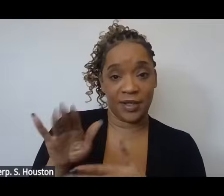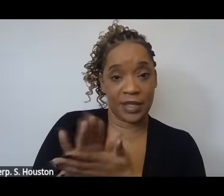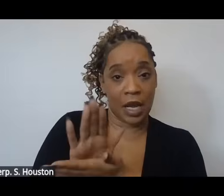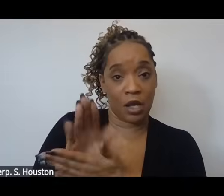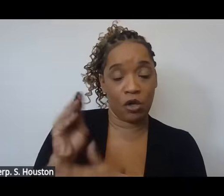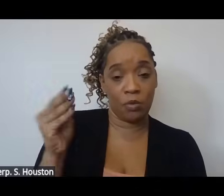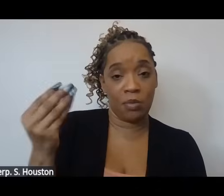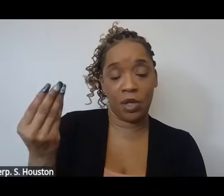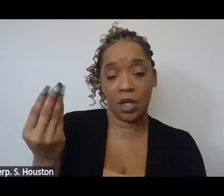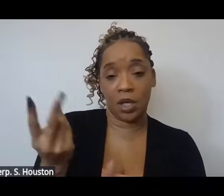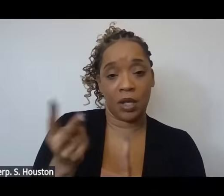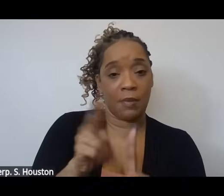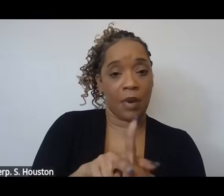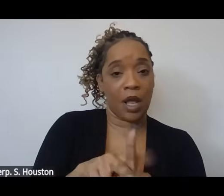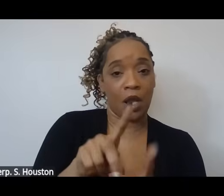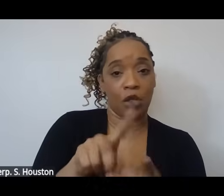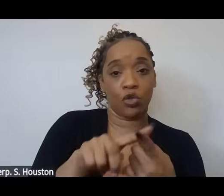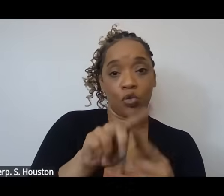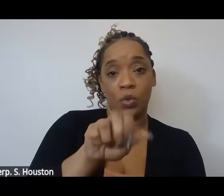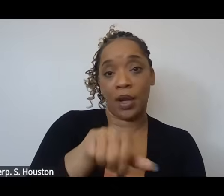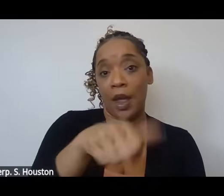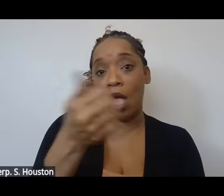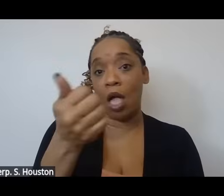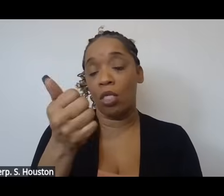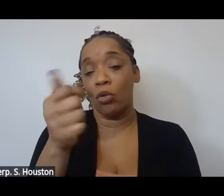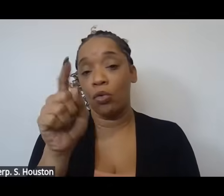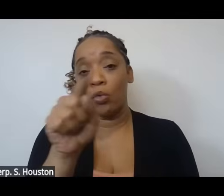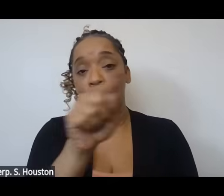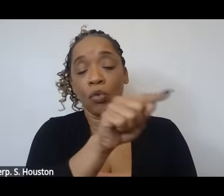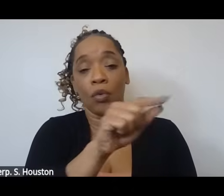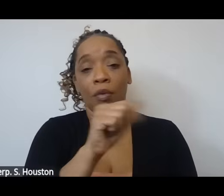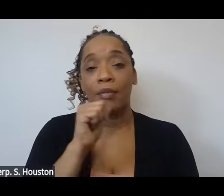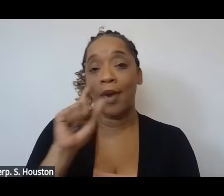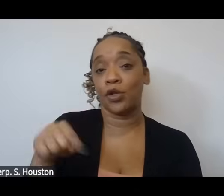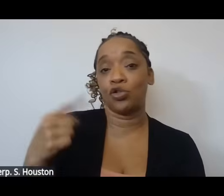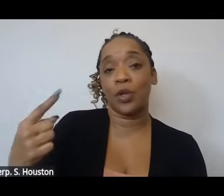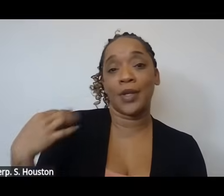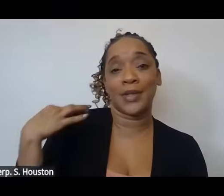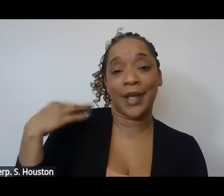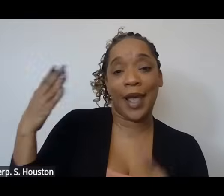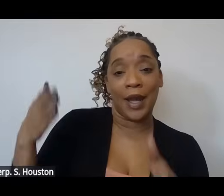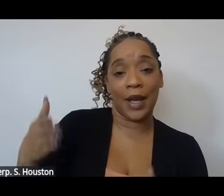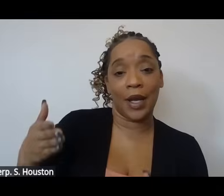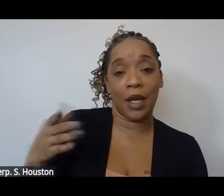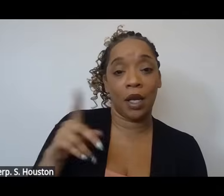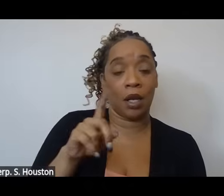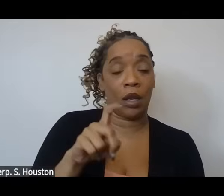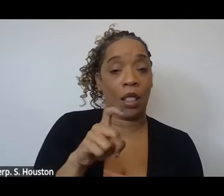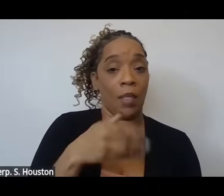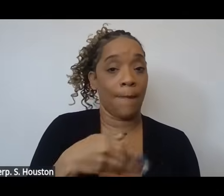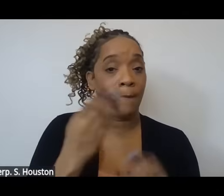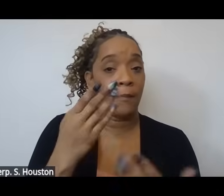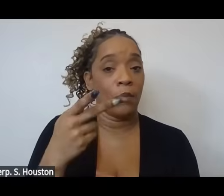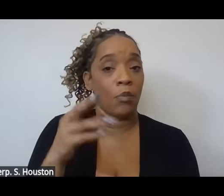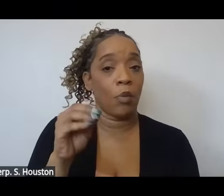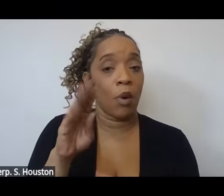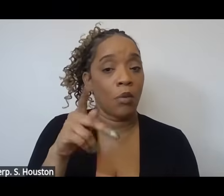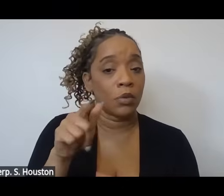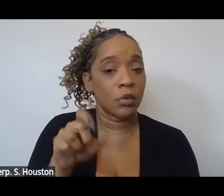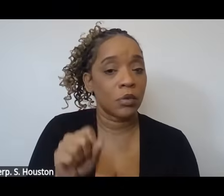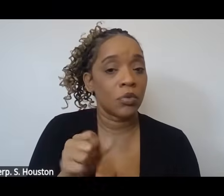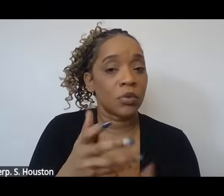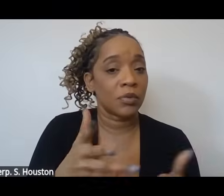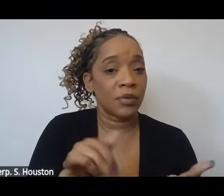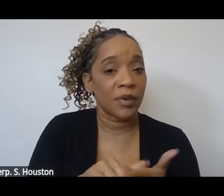other than candidates? Does it really apply to ballot proposals, constitutional ballots and things like that? Yeah, so the